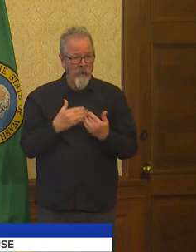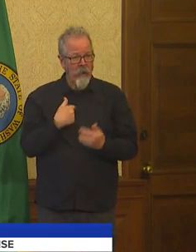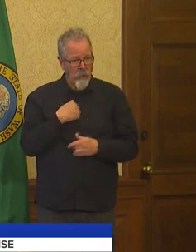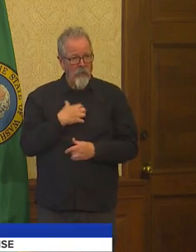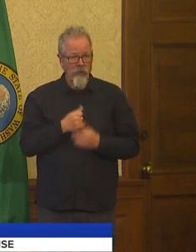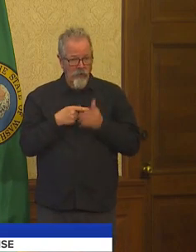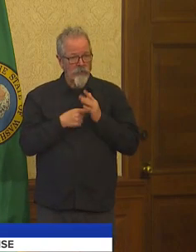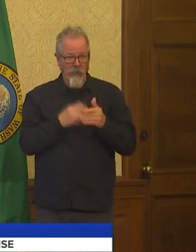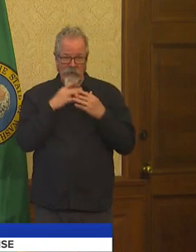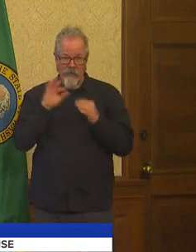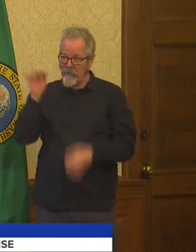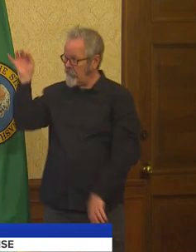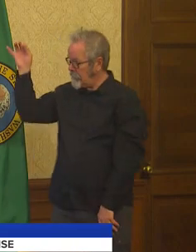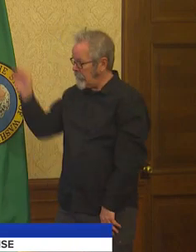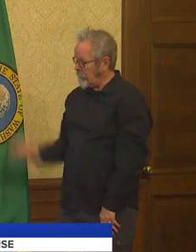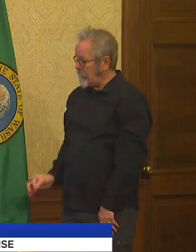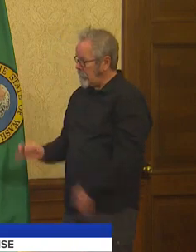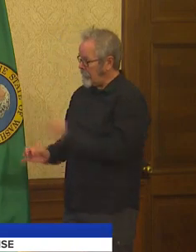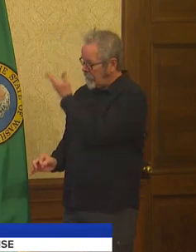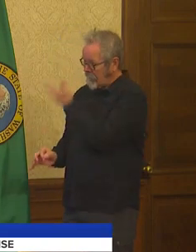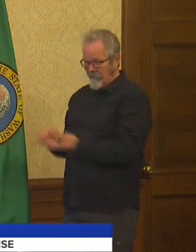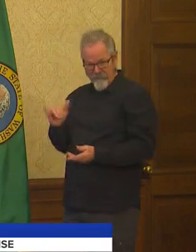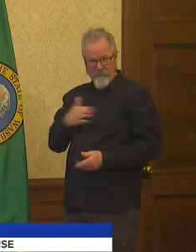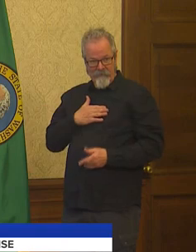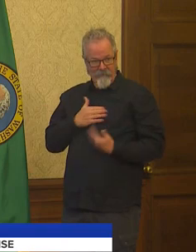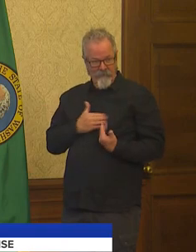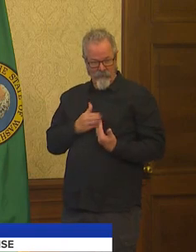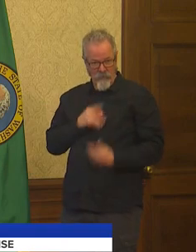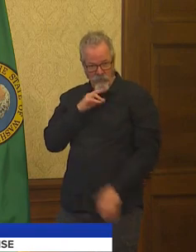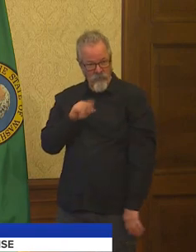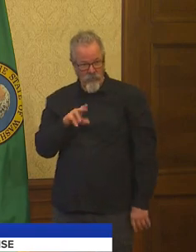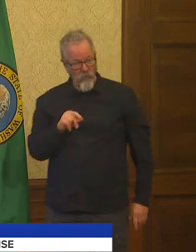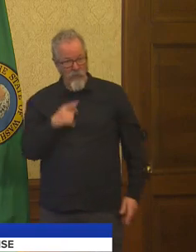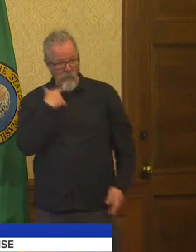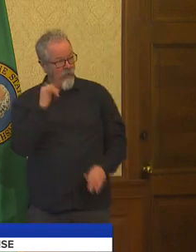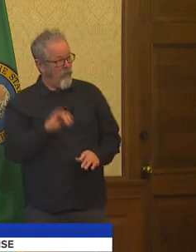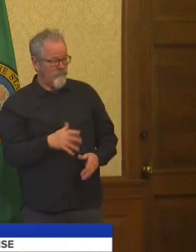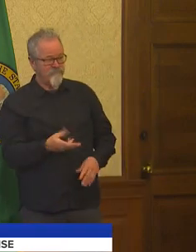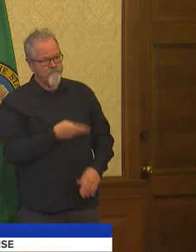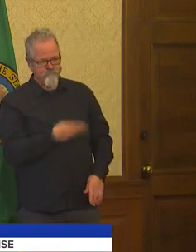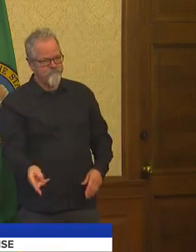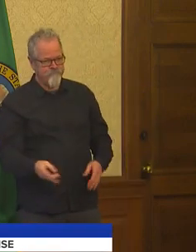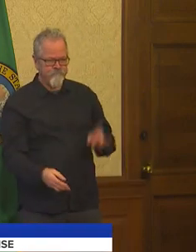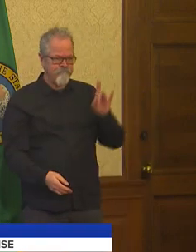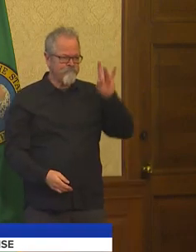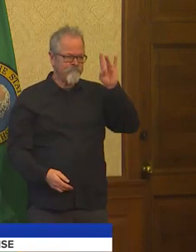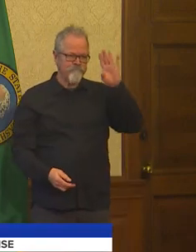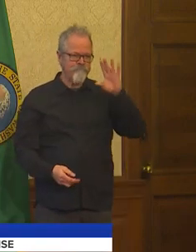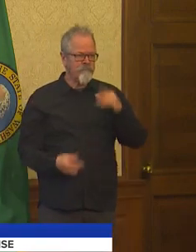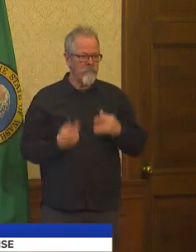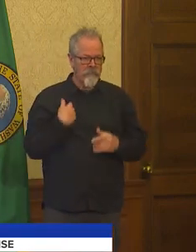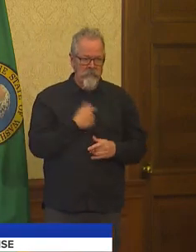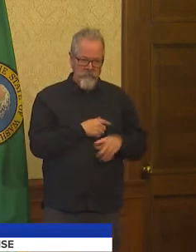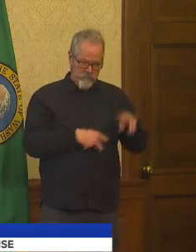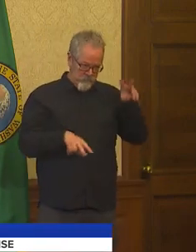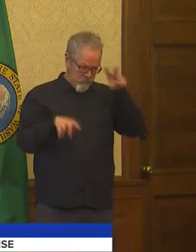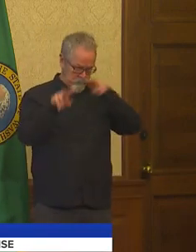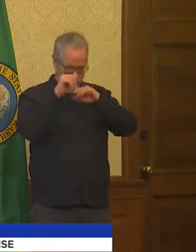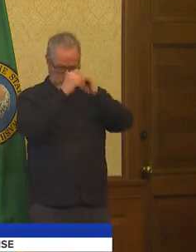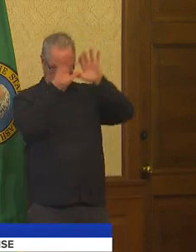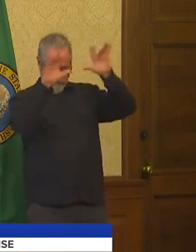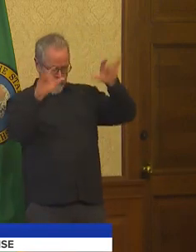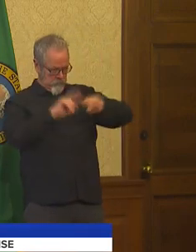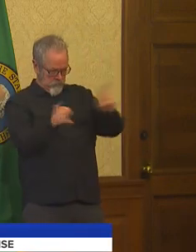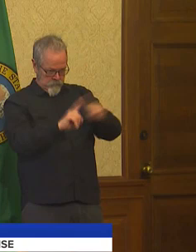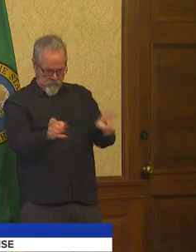contact tracing, isolation, and testing protocols, including when we're going to get the test kits that have been promised to us by the federal government. And you